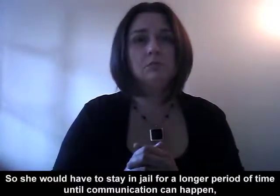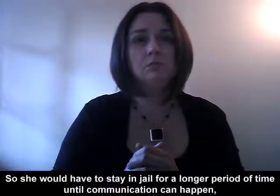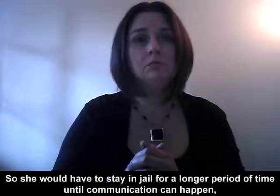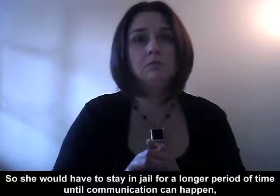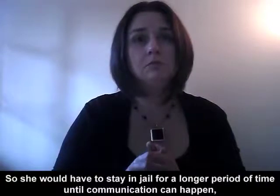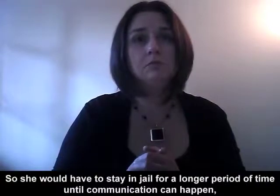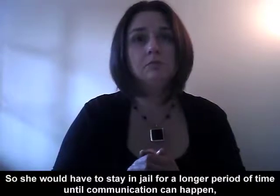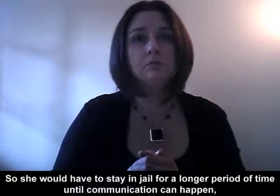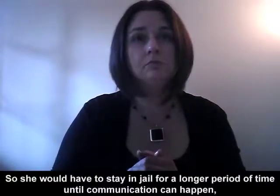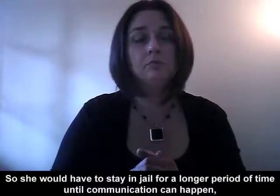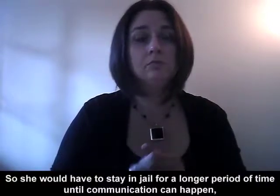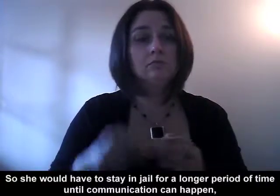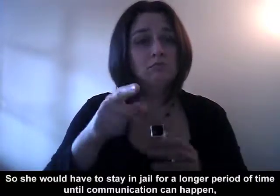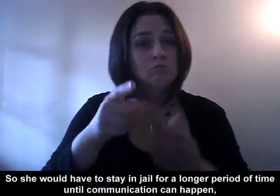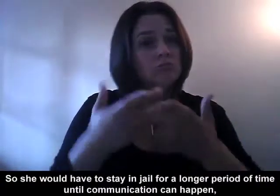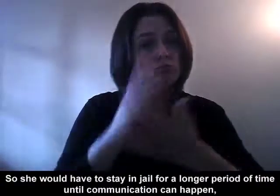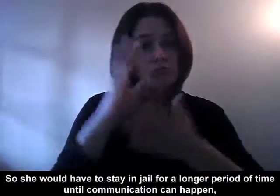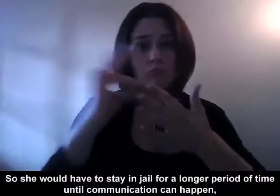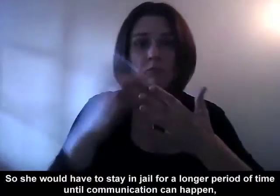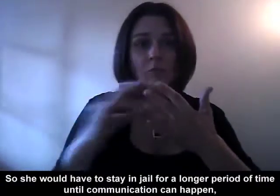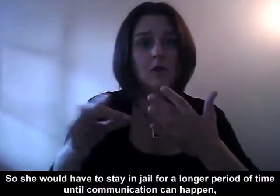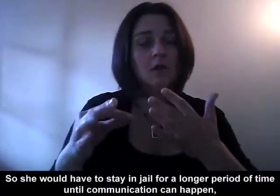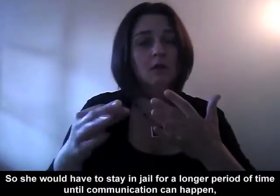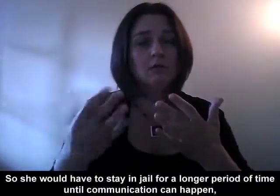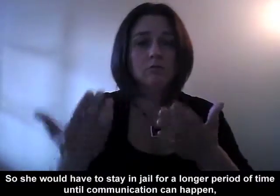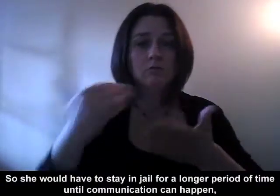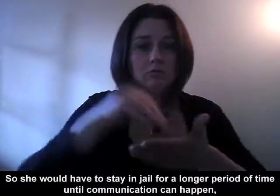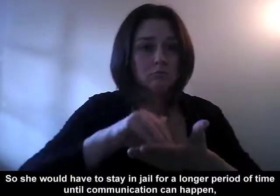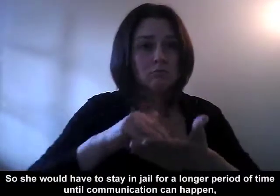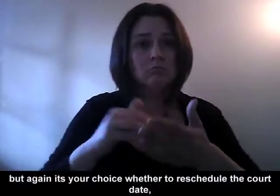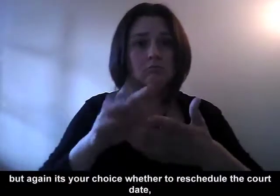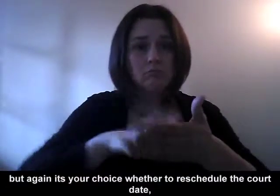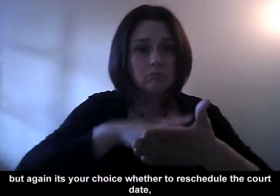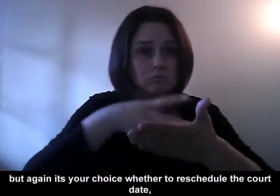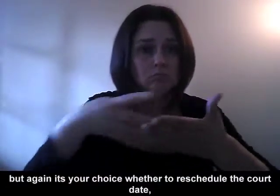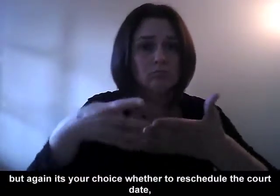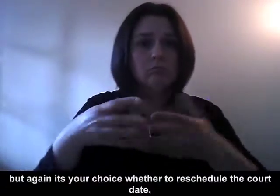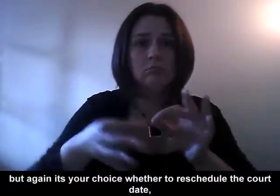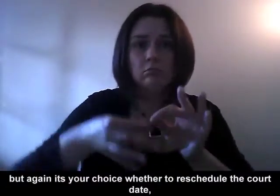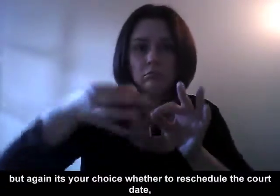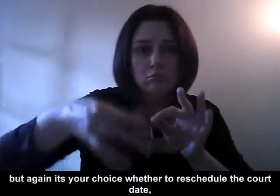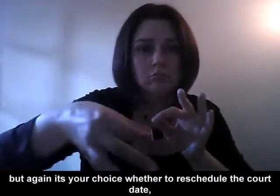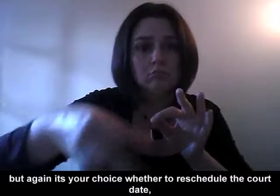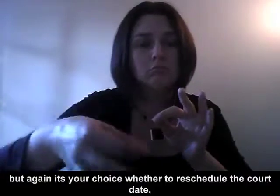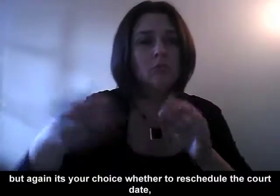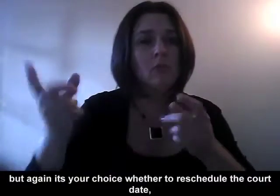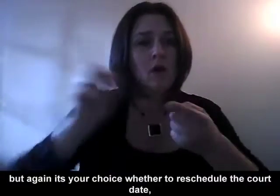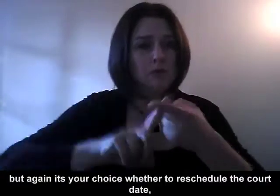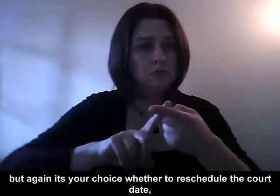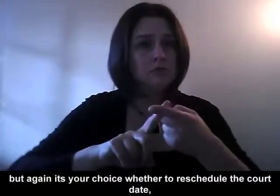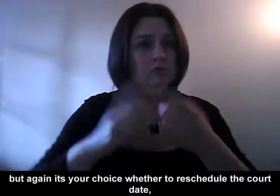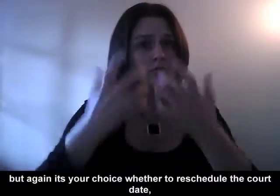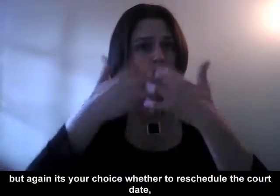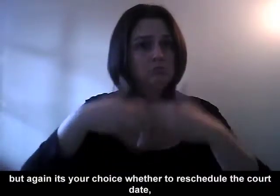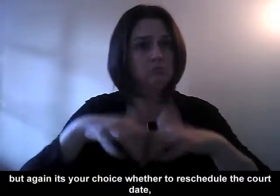period of time until communication can happen. But again, it's your choice whether to reschedule the court